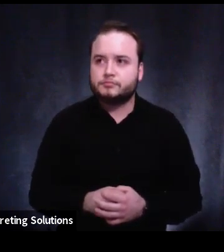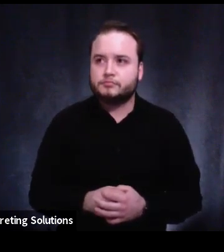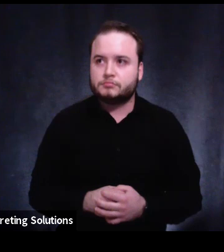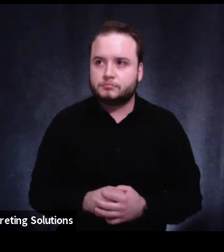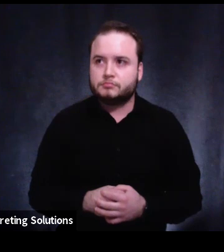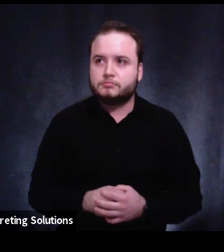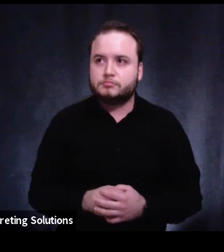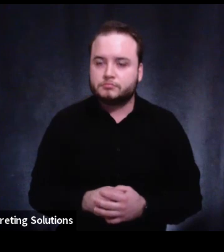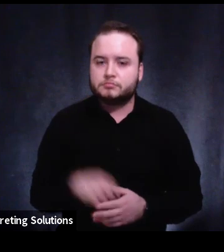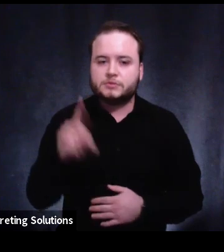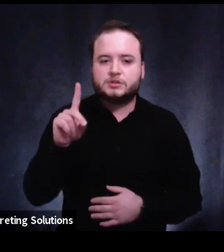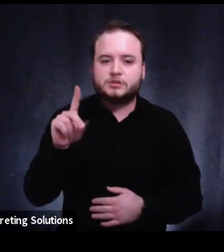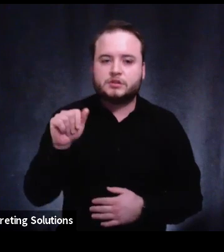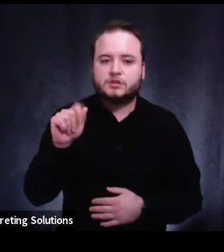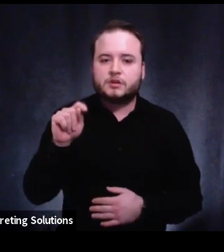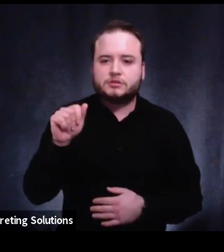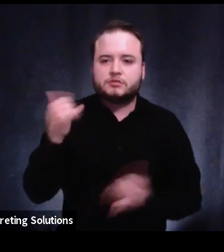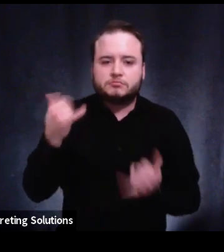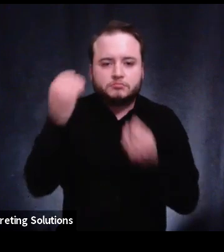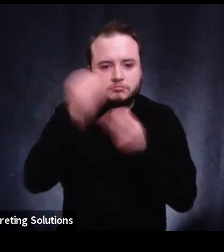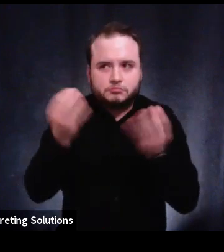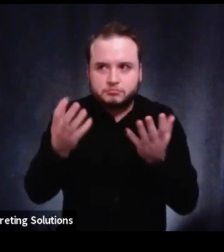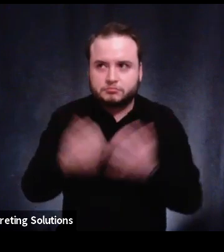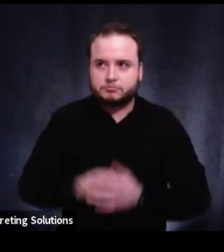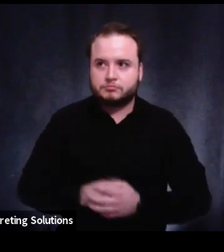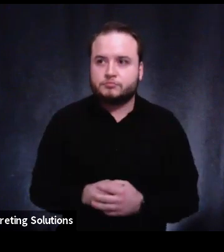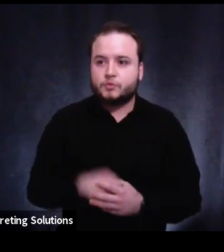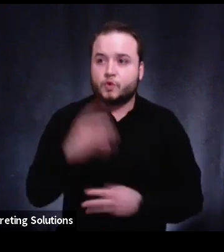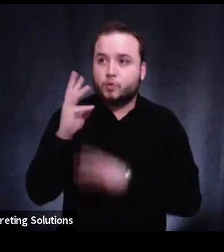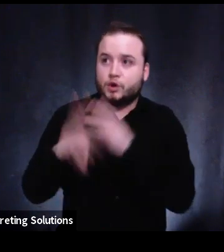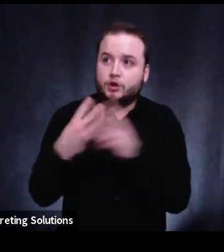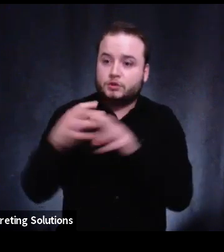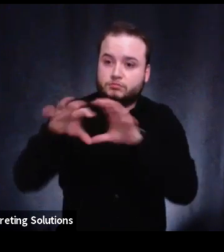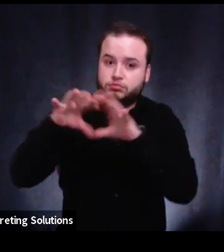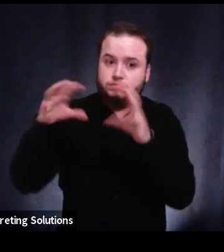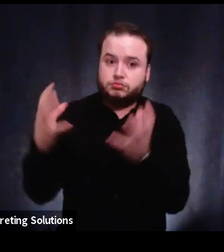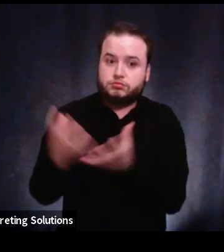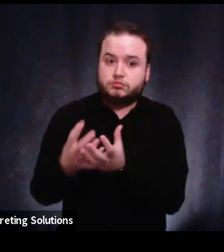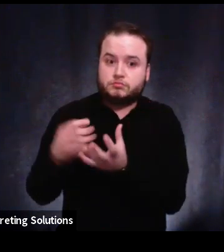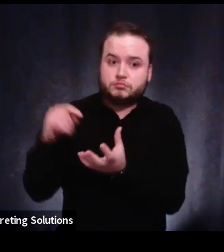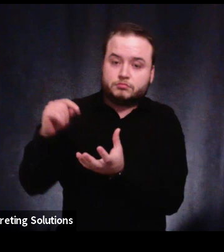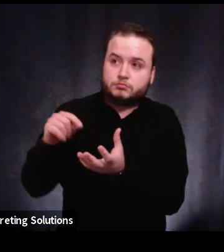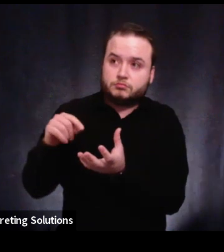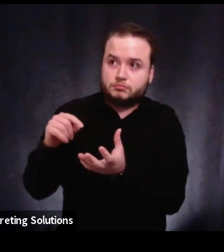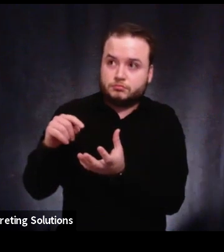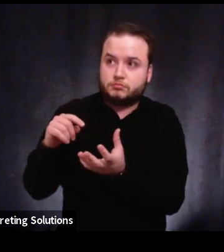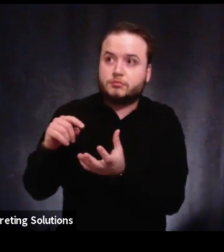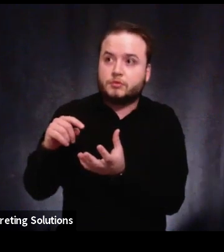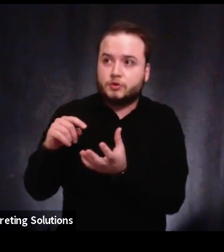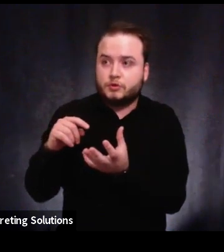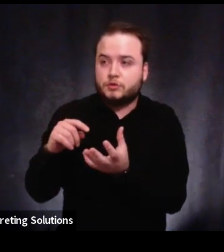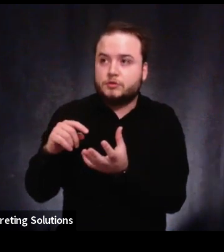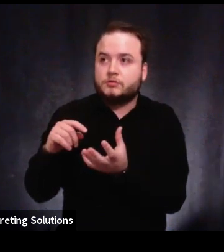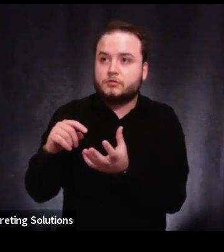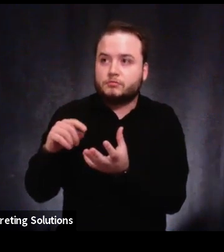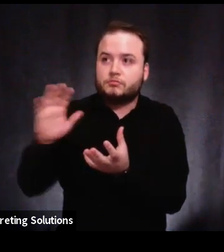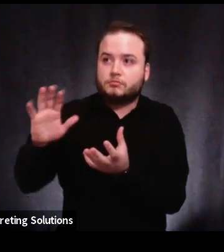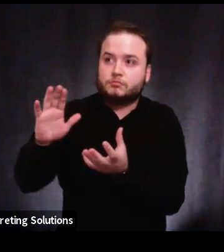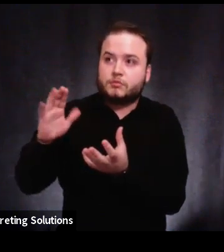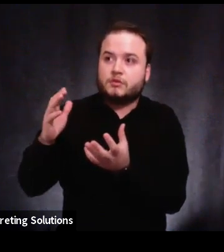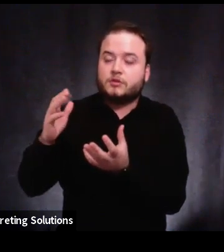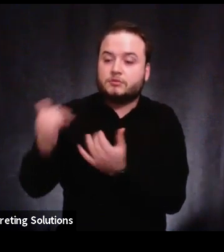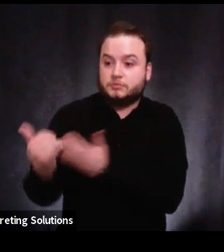days. Globally and nationally, the context is that the global total of cases as of early this morning